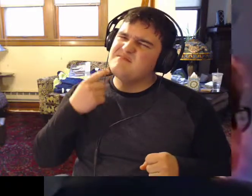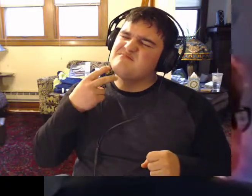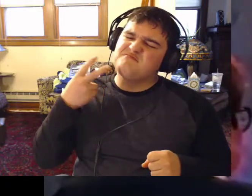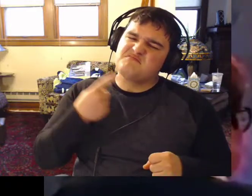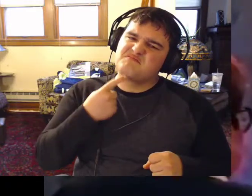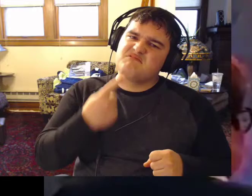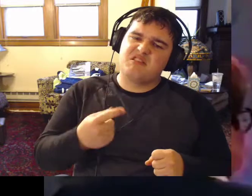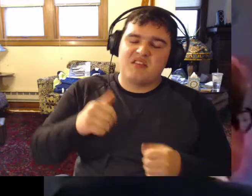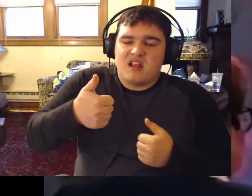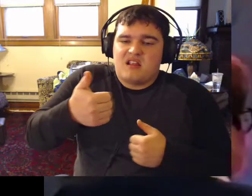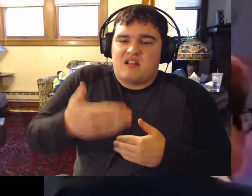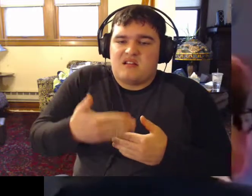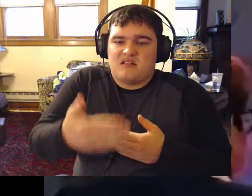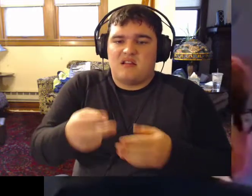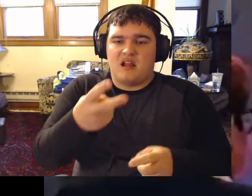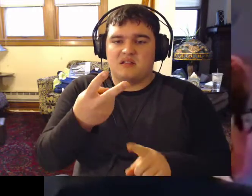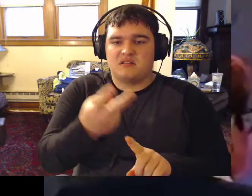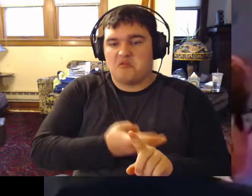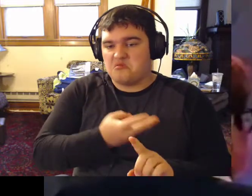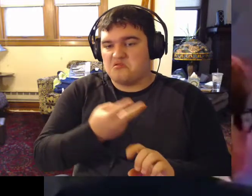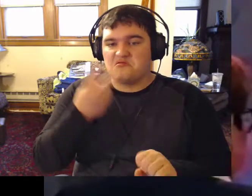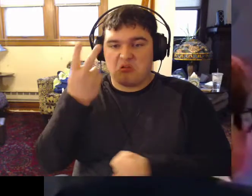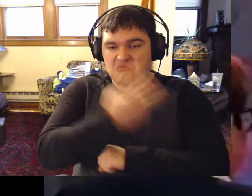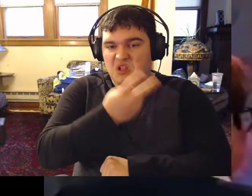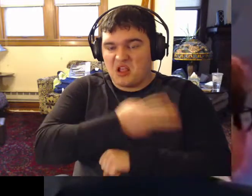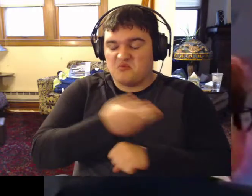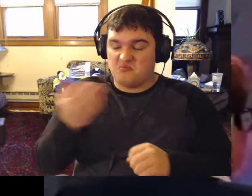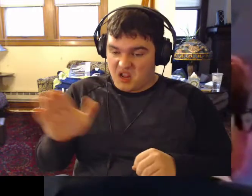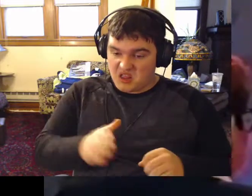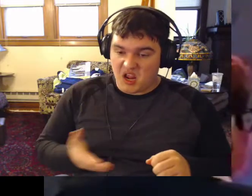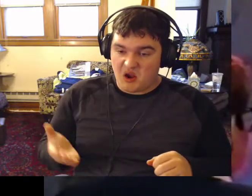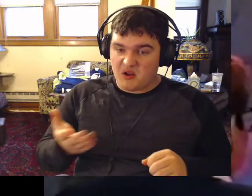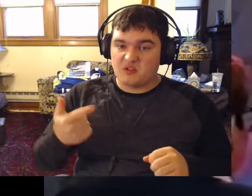days. Will you be in the area so I can contact you?